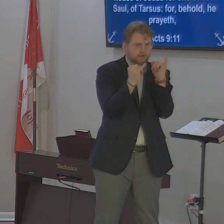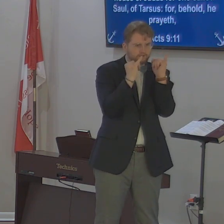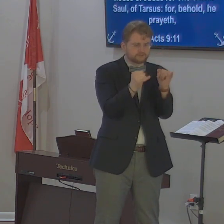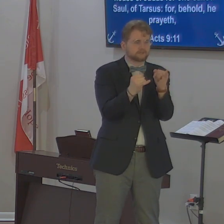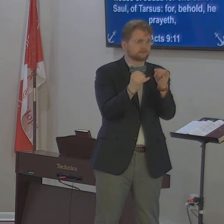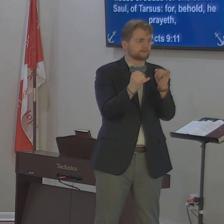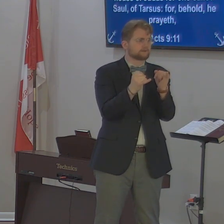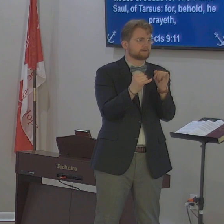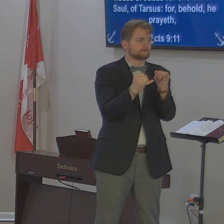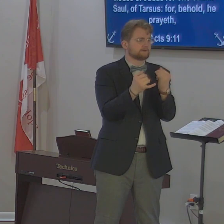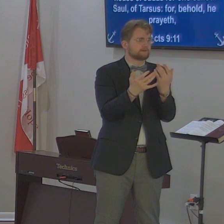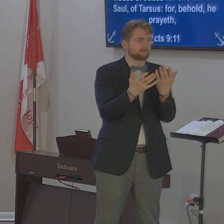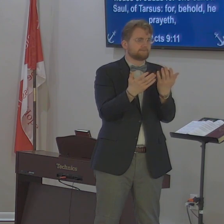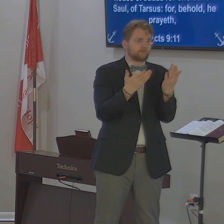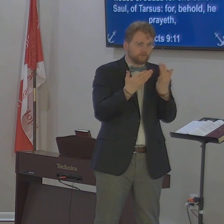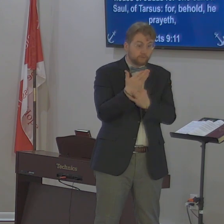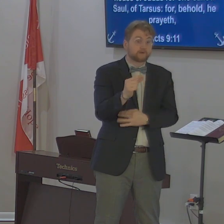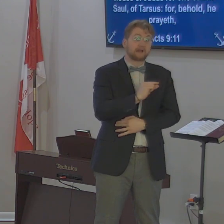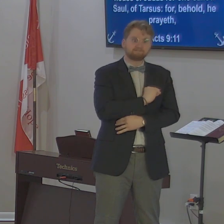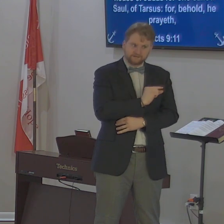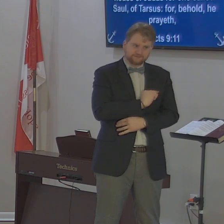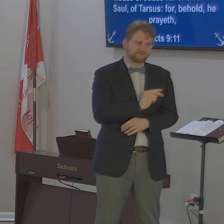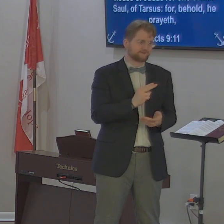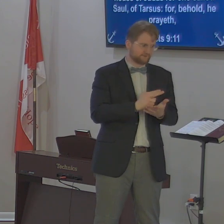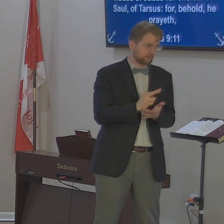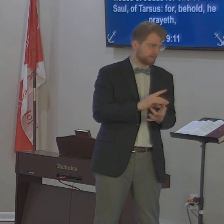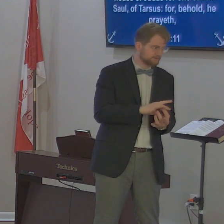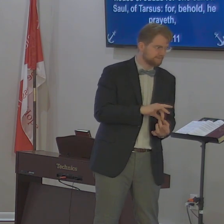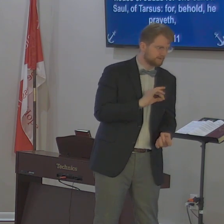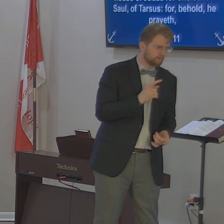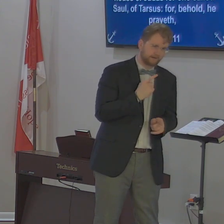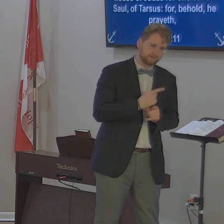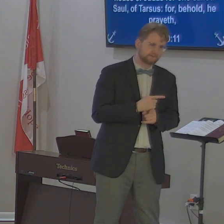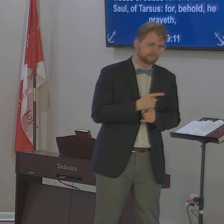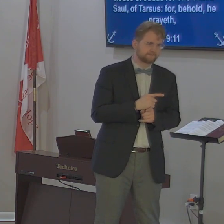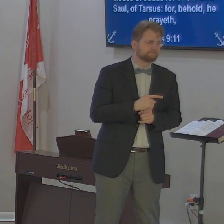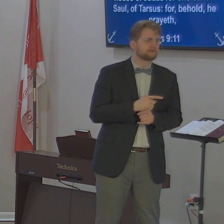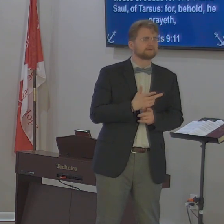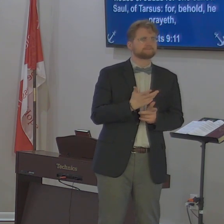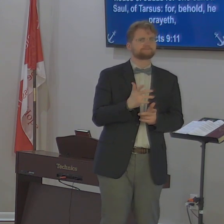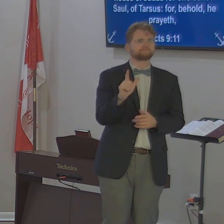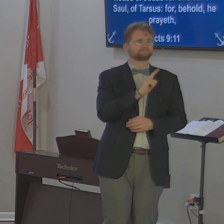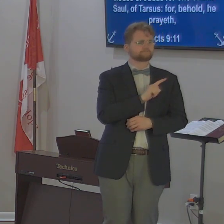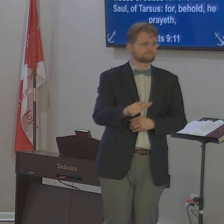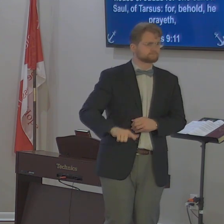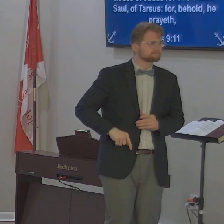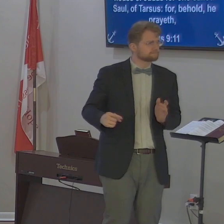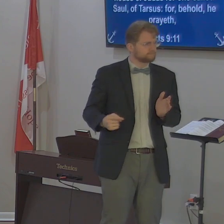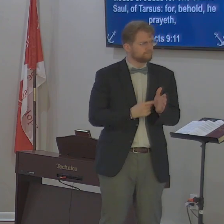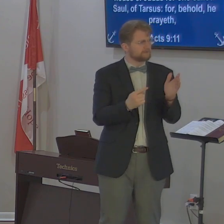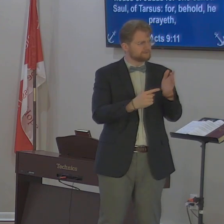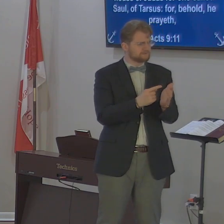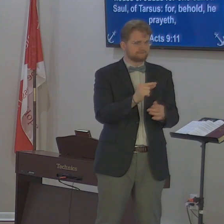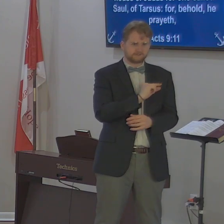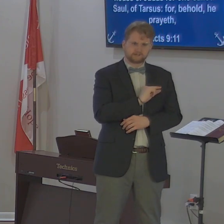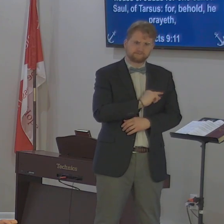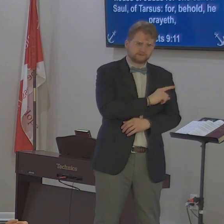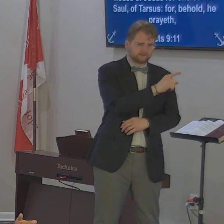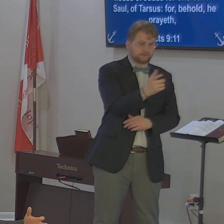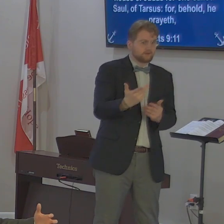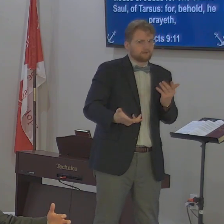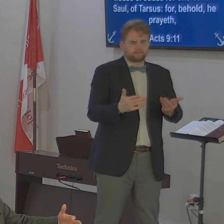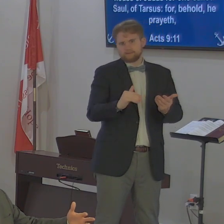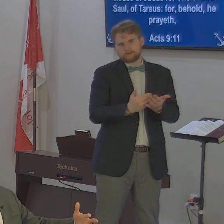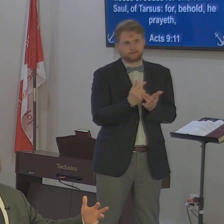of God through conviction. Right? Doesn't the Lord sometimes convict you? It might be a new word to